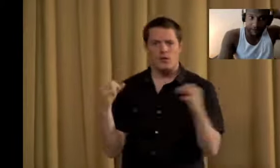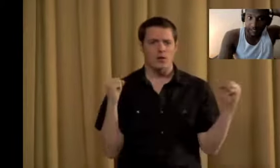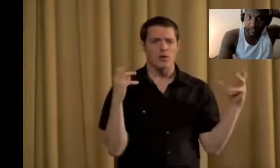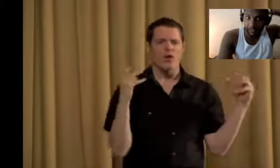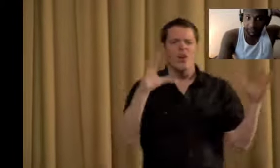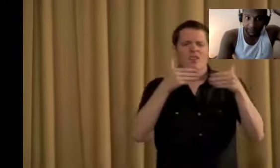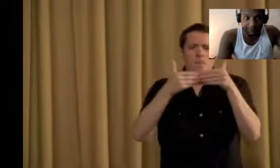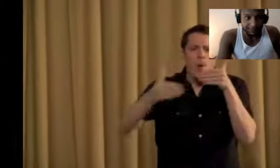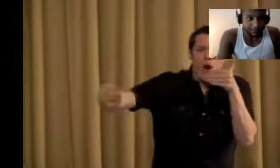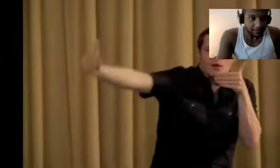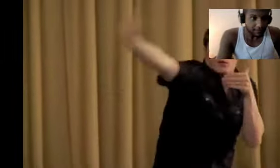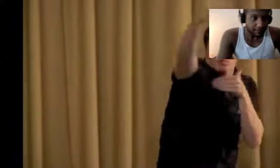clear.